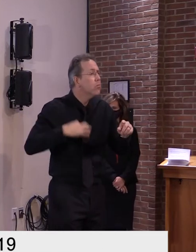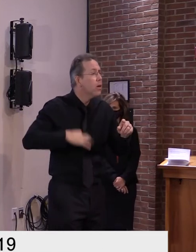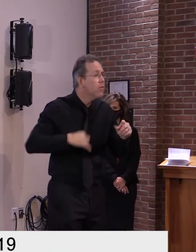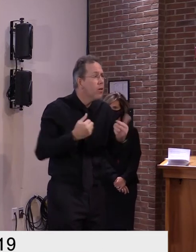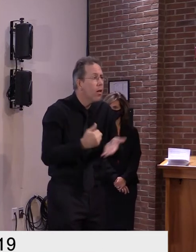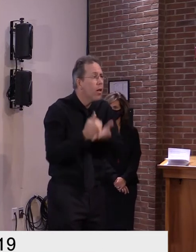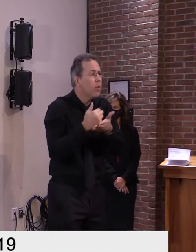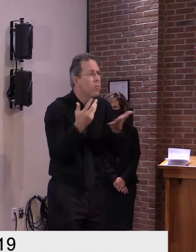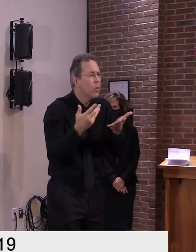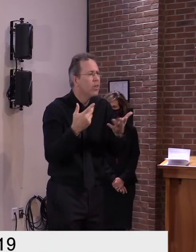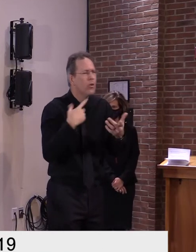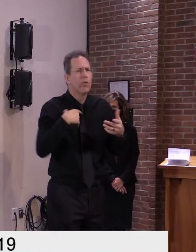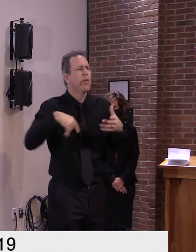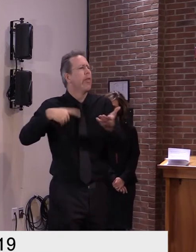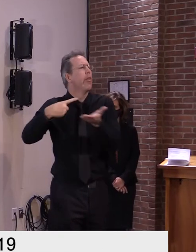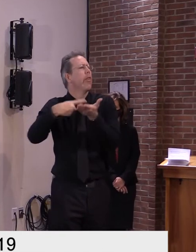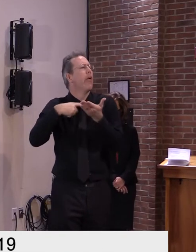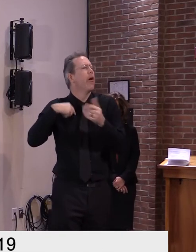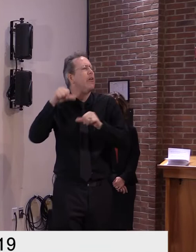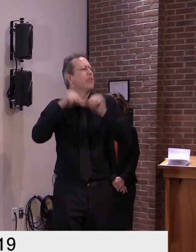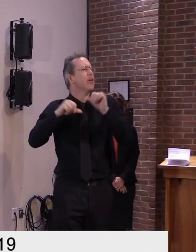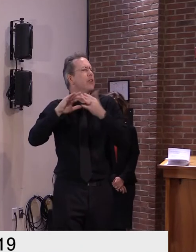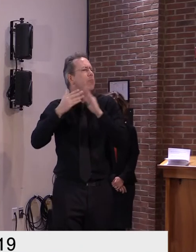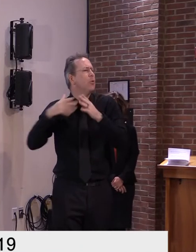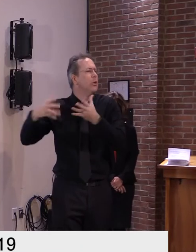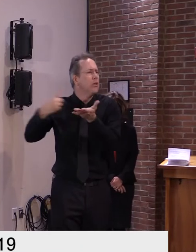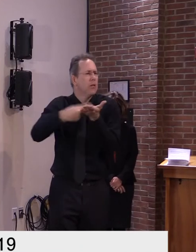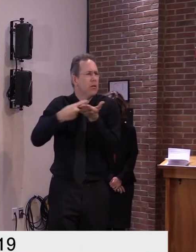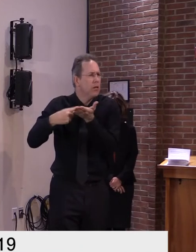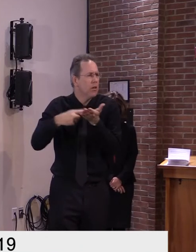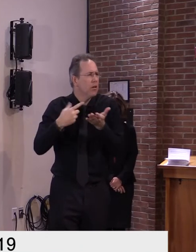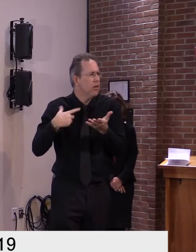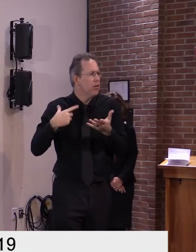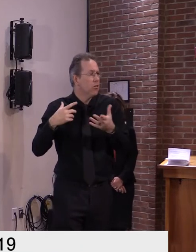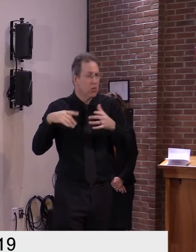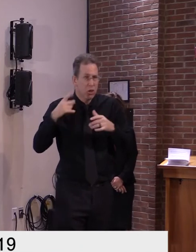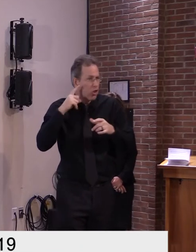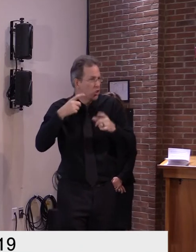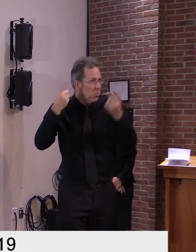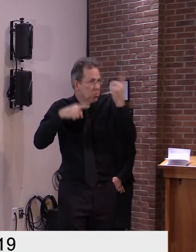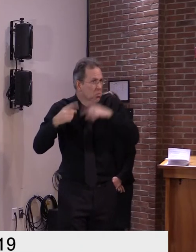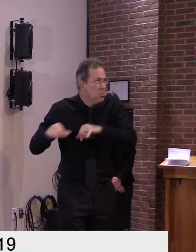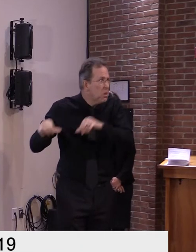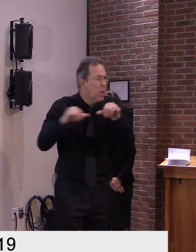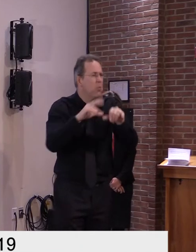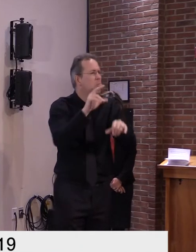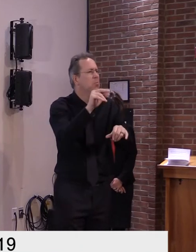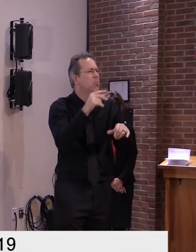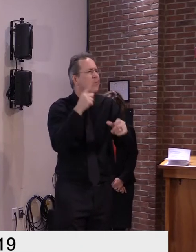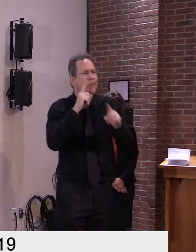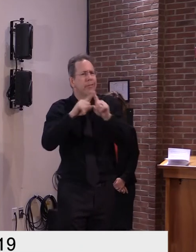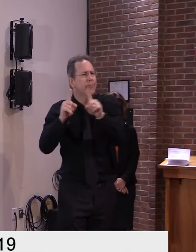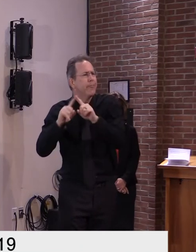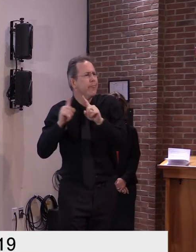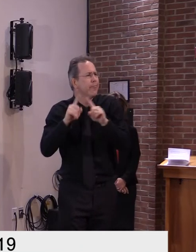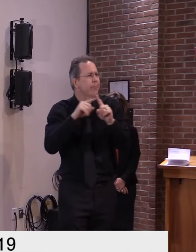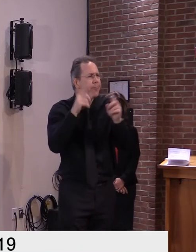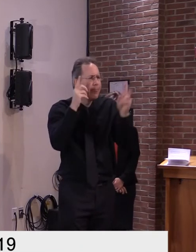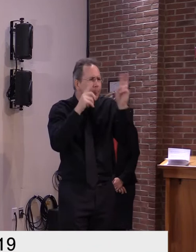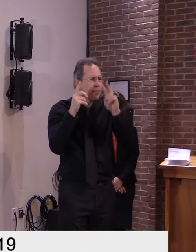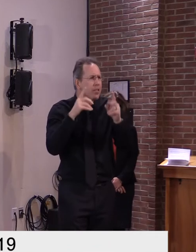communities haven't yet said this should be a standard of care, and they're being very cautious about its use.